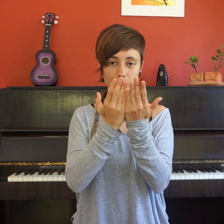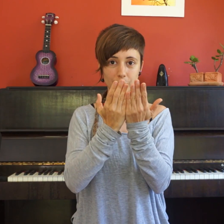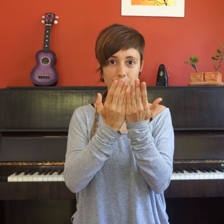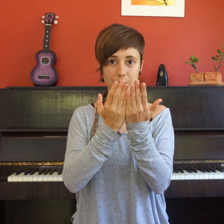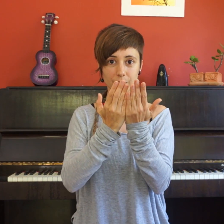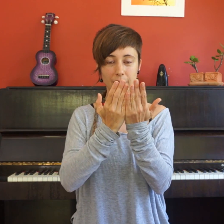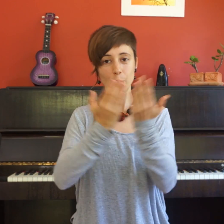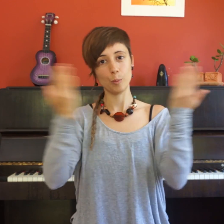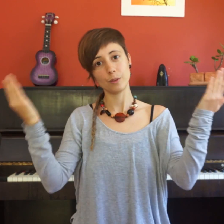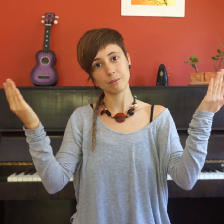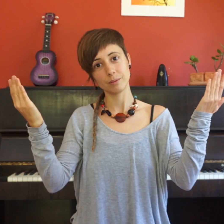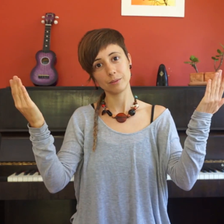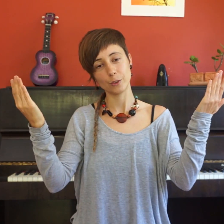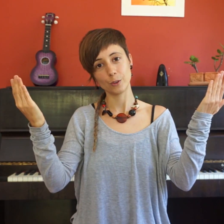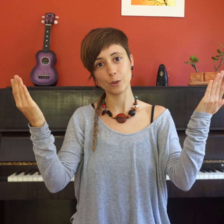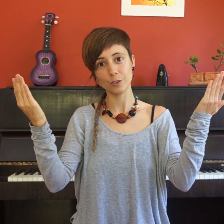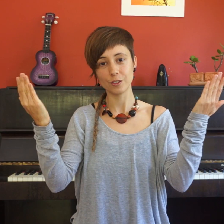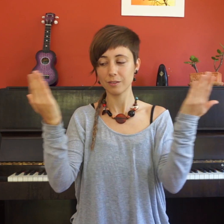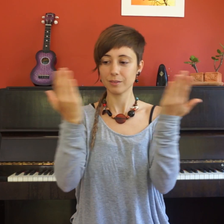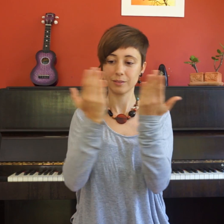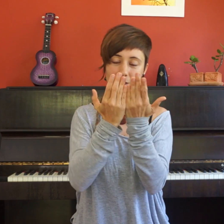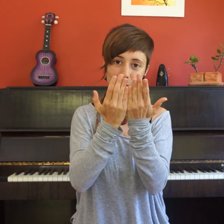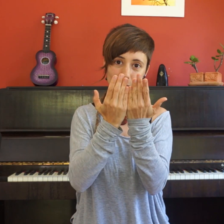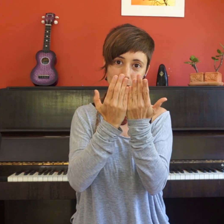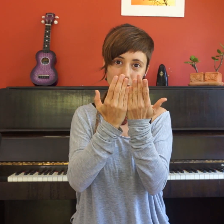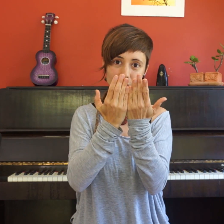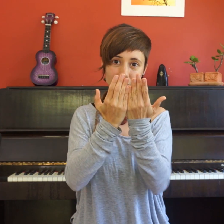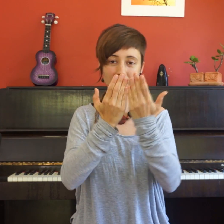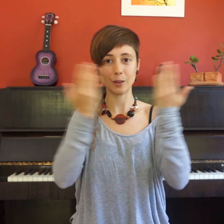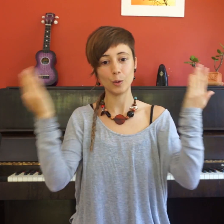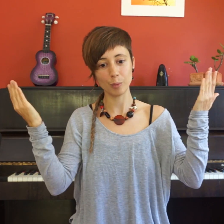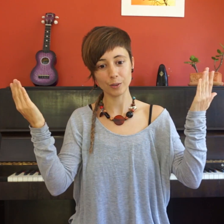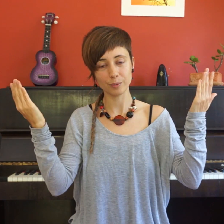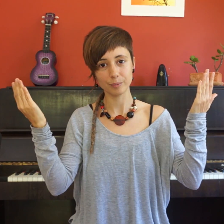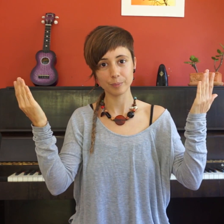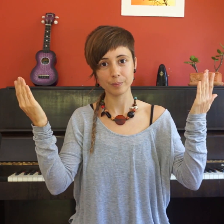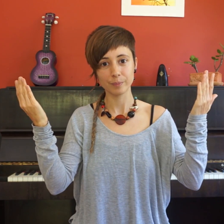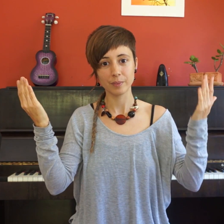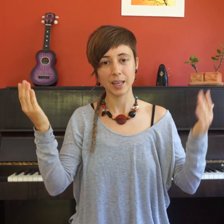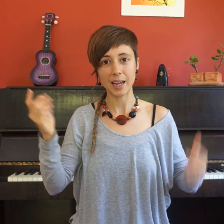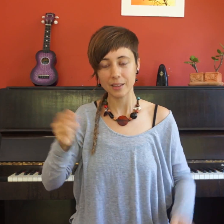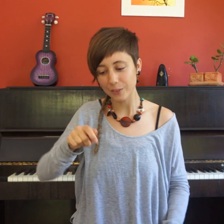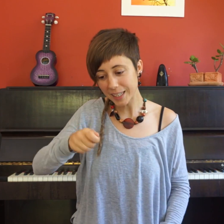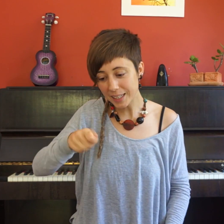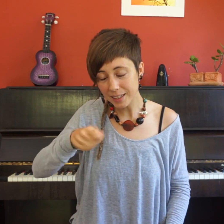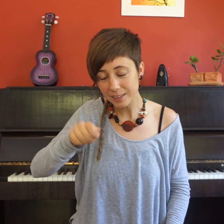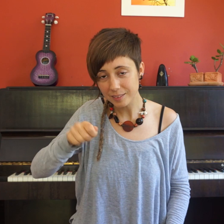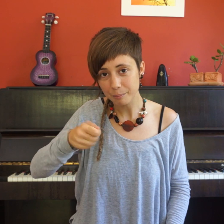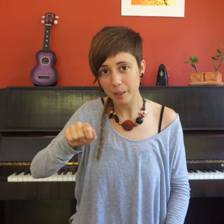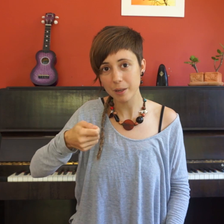Close and open for the doors. Close and open. And a key. My baby